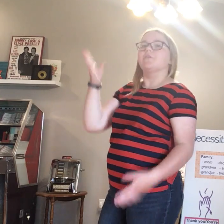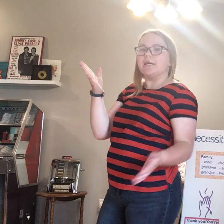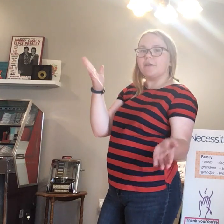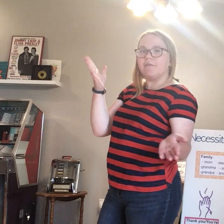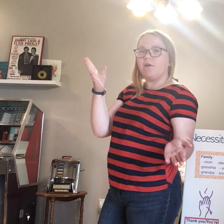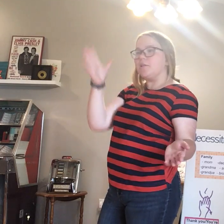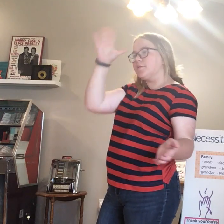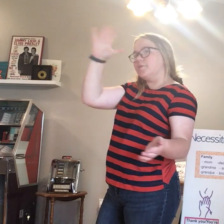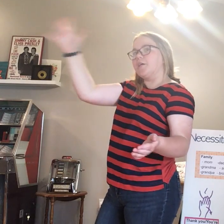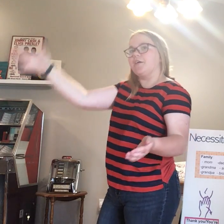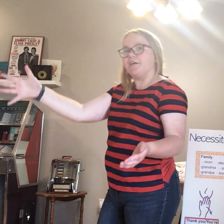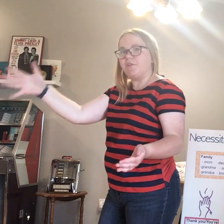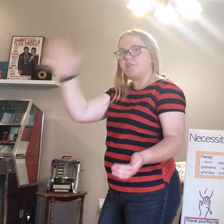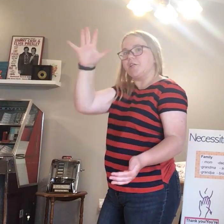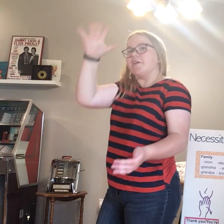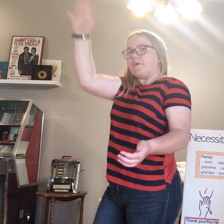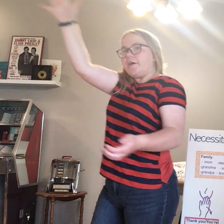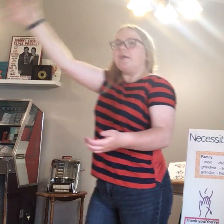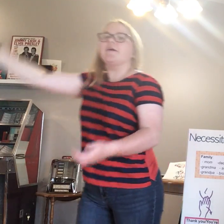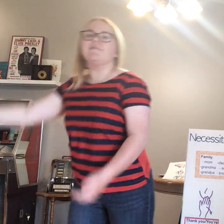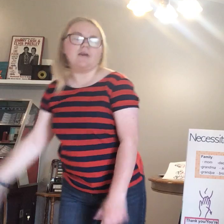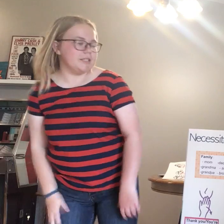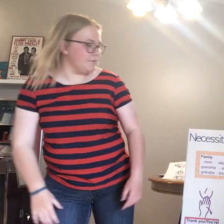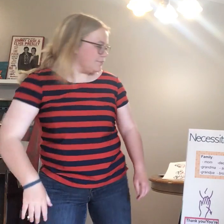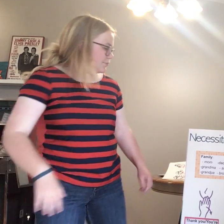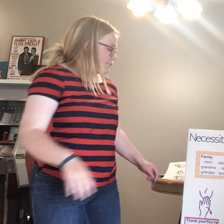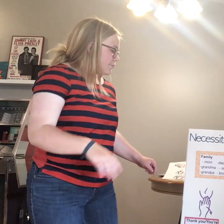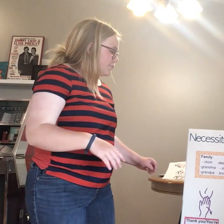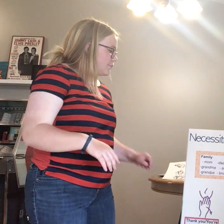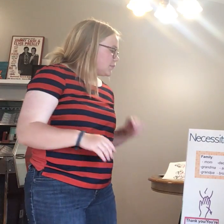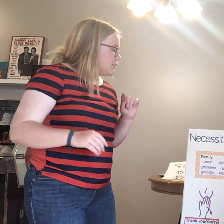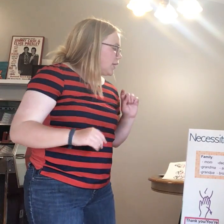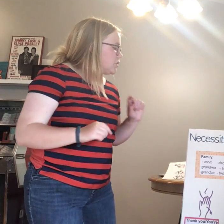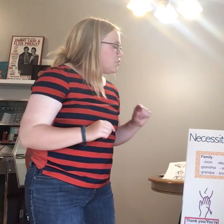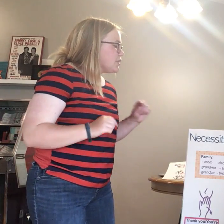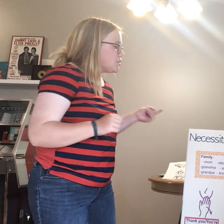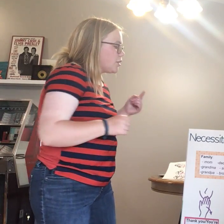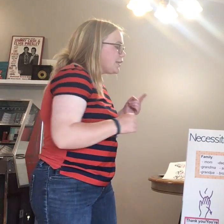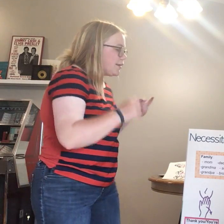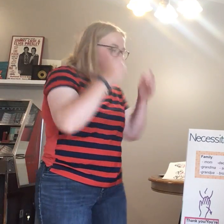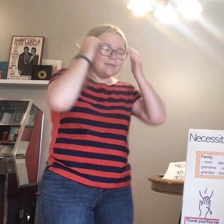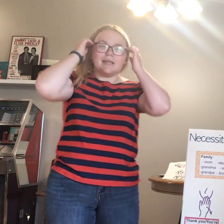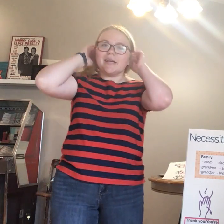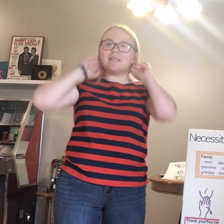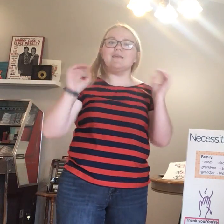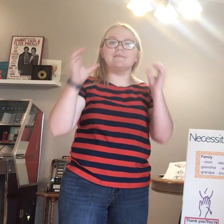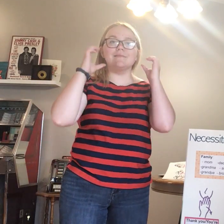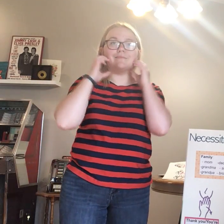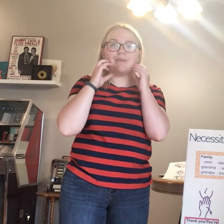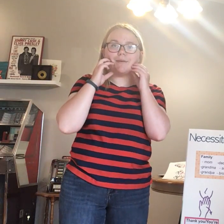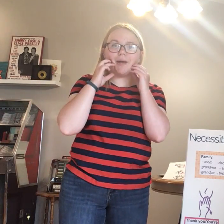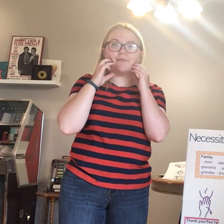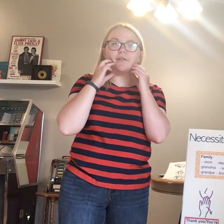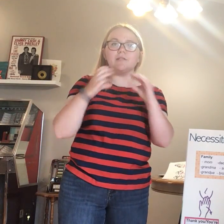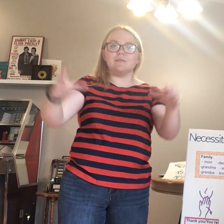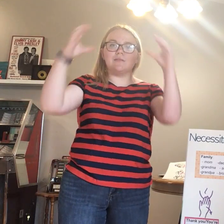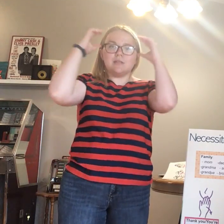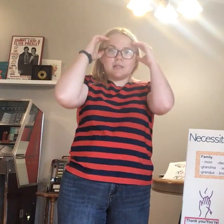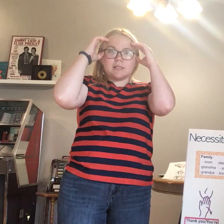great grandfather, great grandfather, great grandfather. Now it's your sister again. Like I said, bottom half girl, top